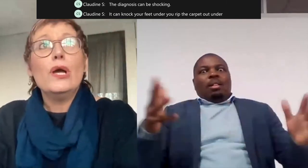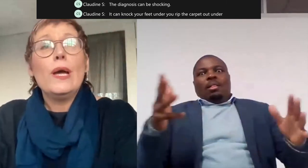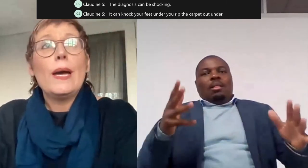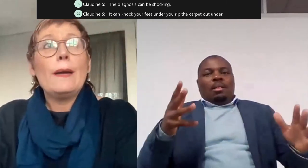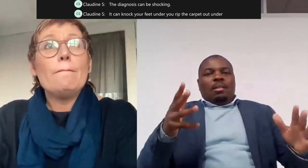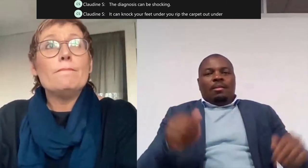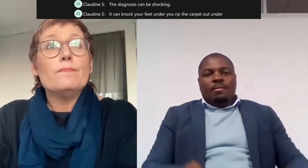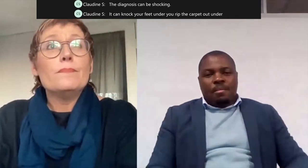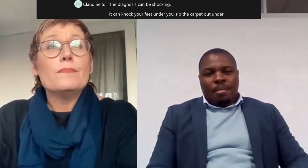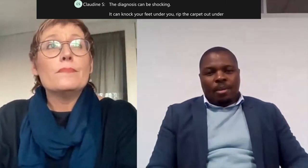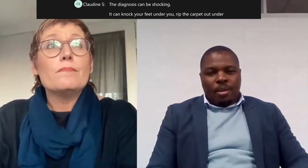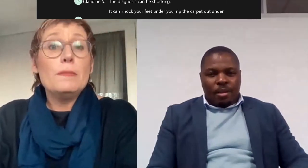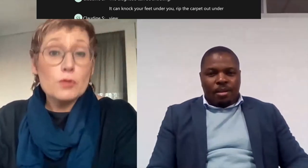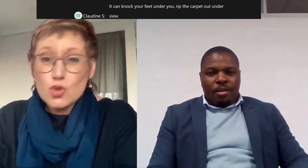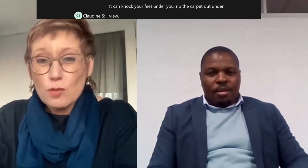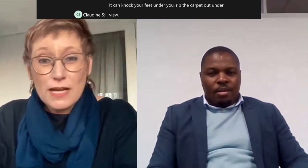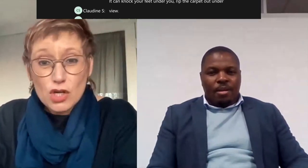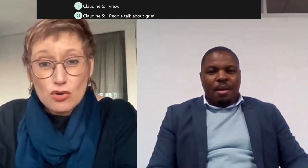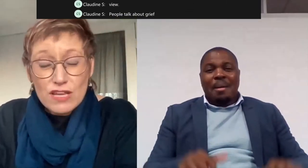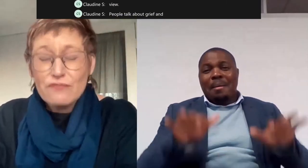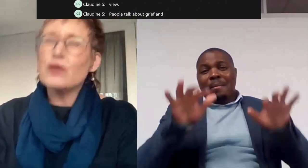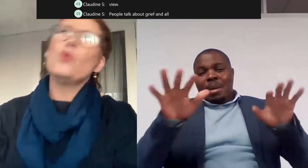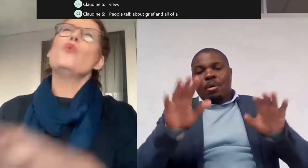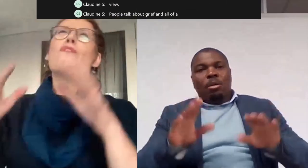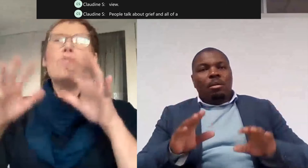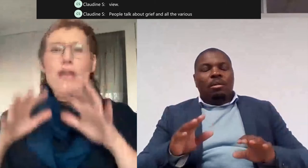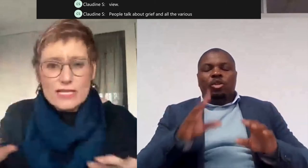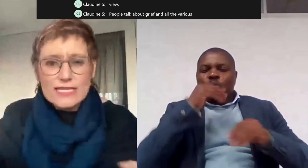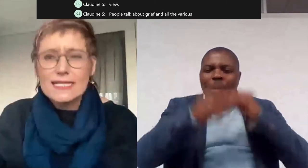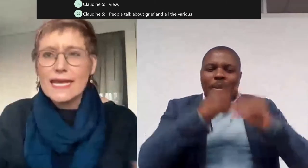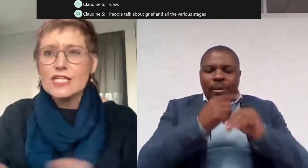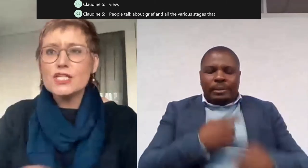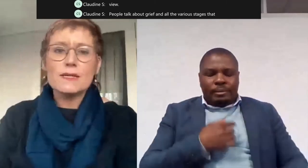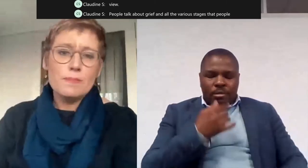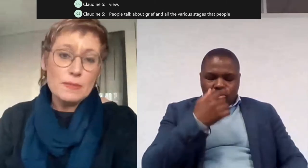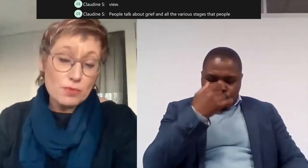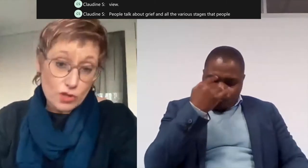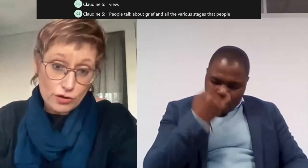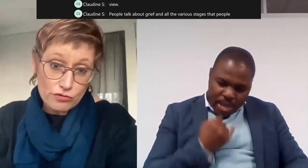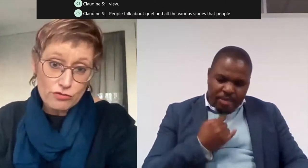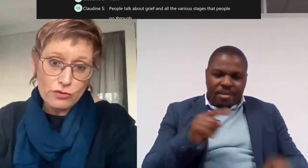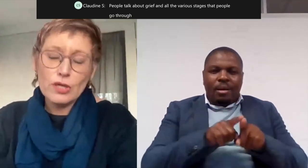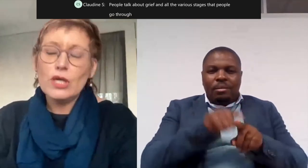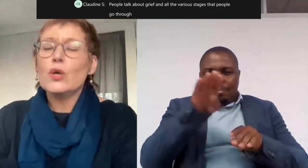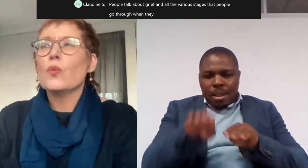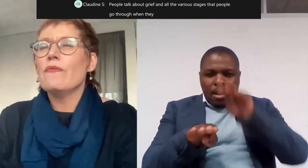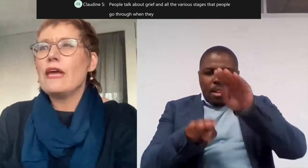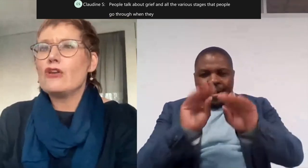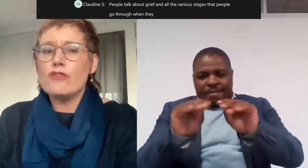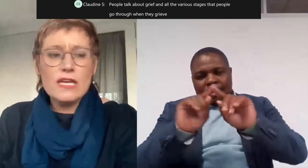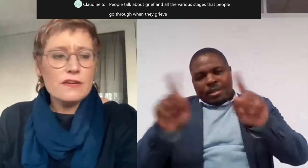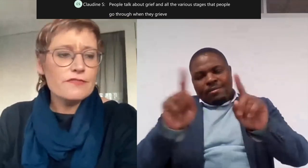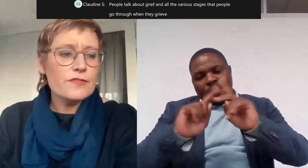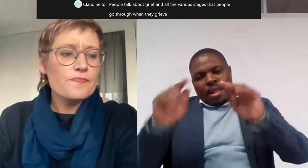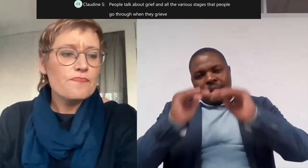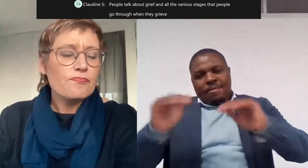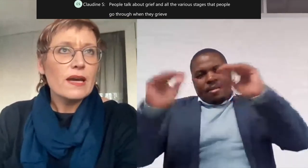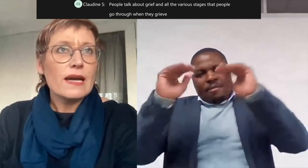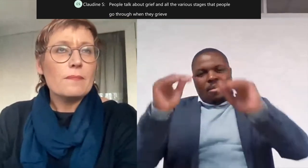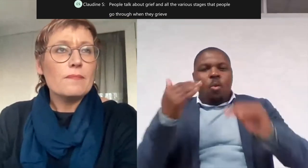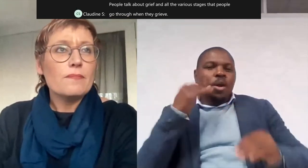you. People talk about grief and all the various stages that people go through when they